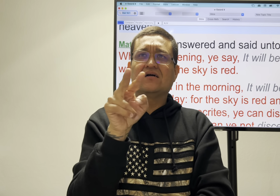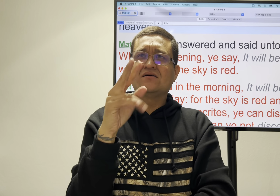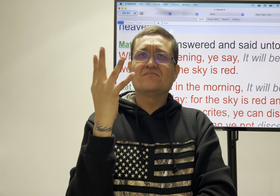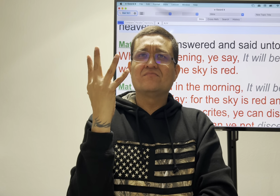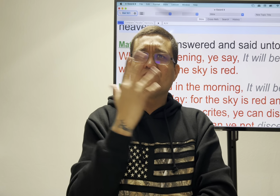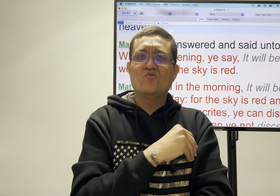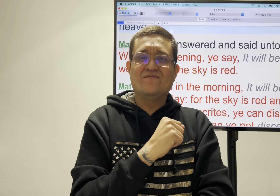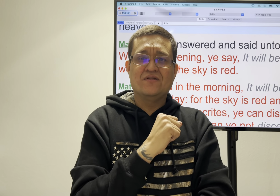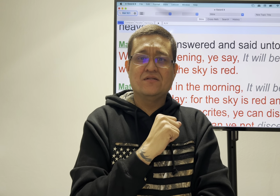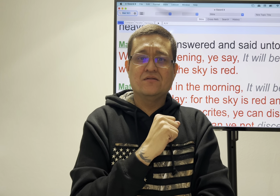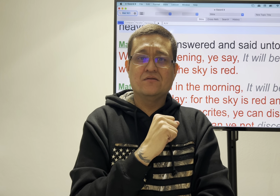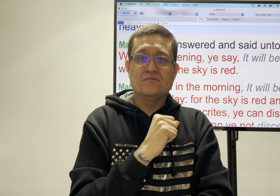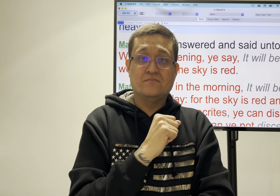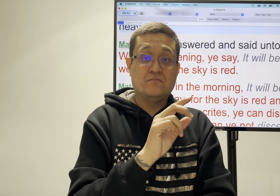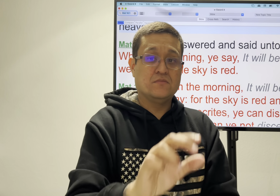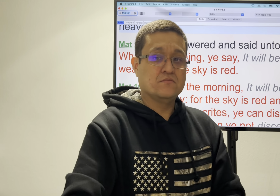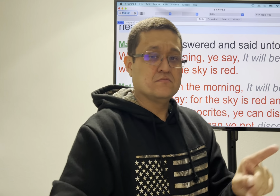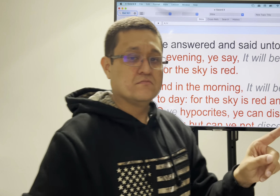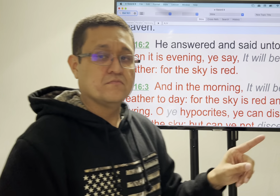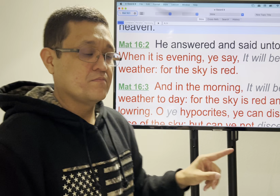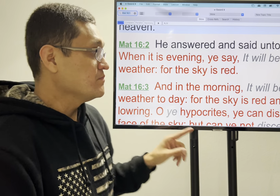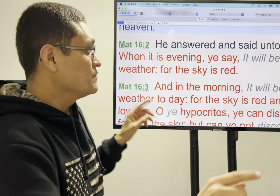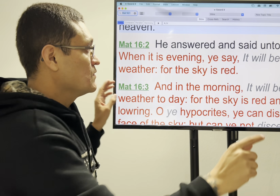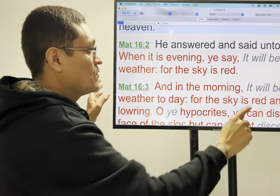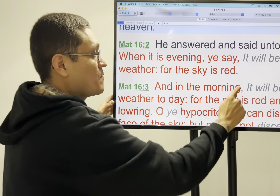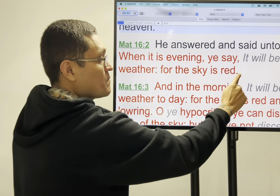You can see that. That's a sign.